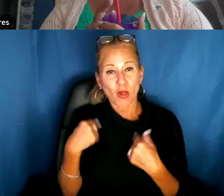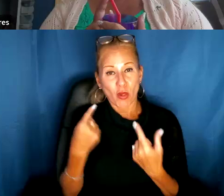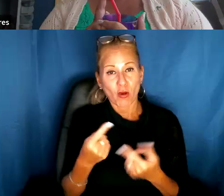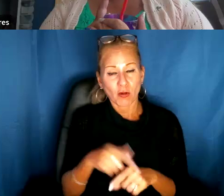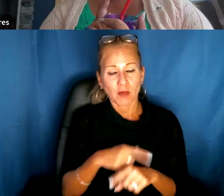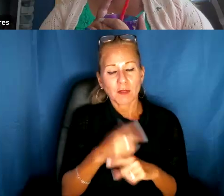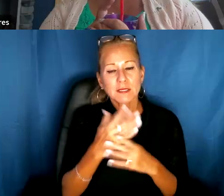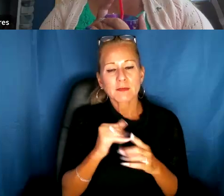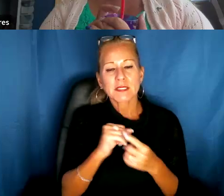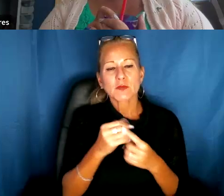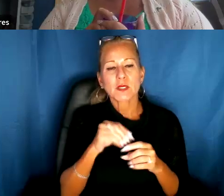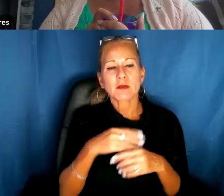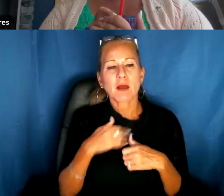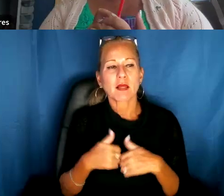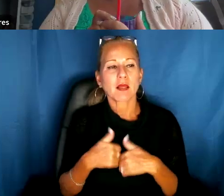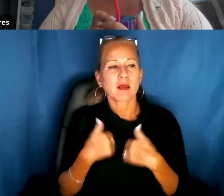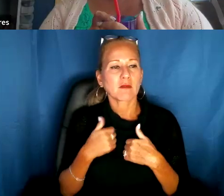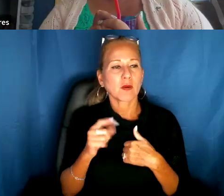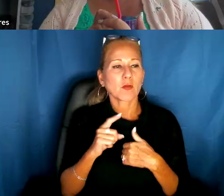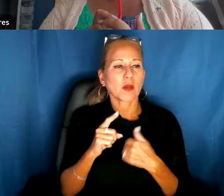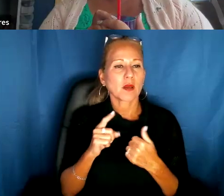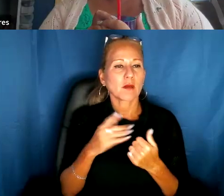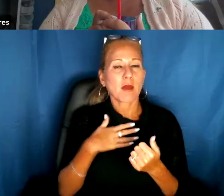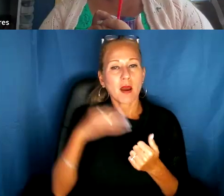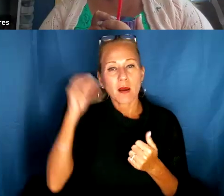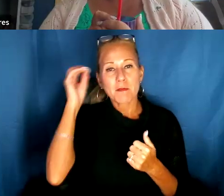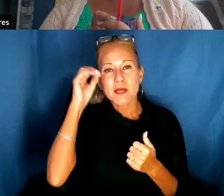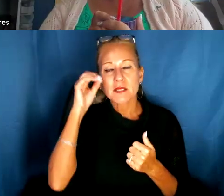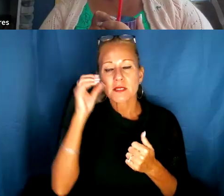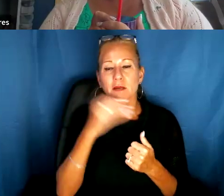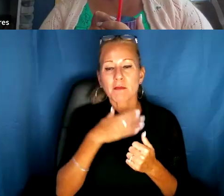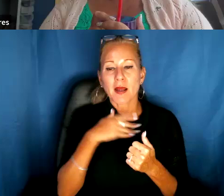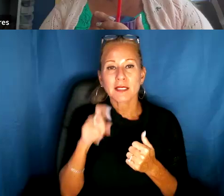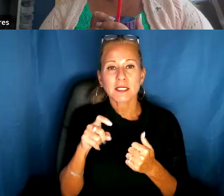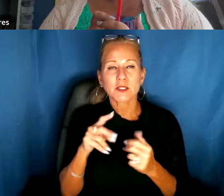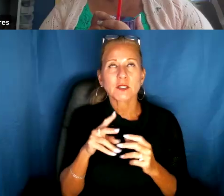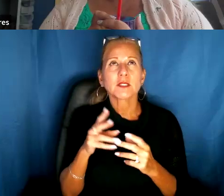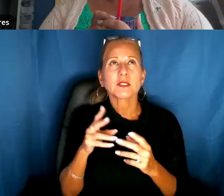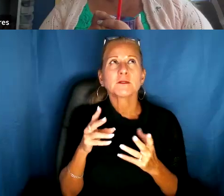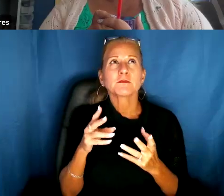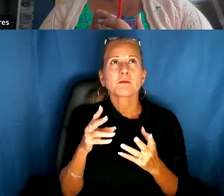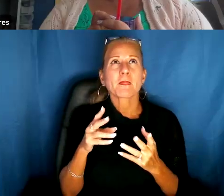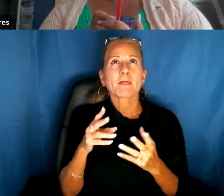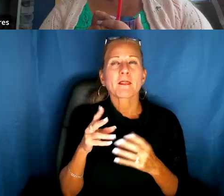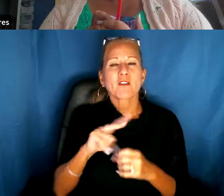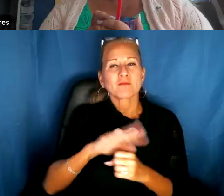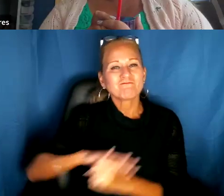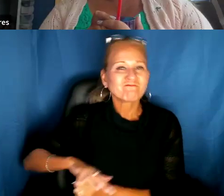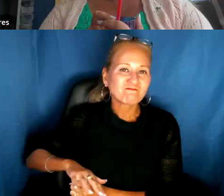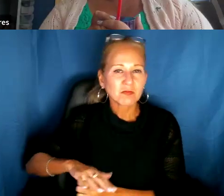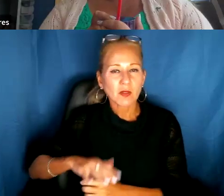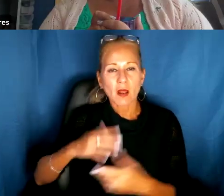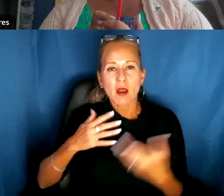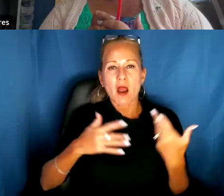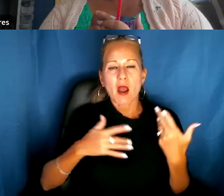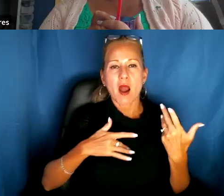there were situations in my life where my opinion and needs were very repressed, I